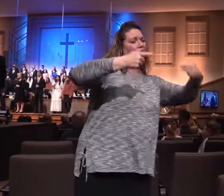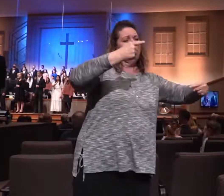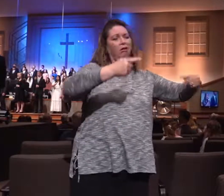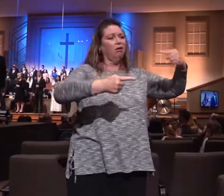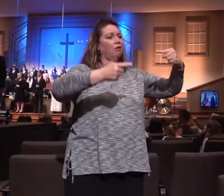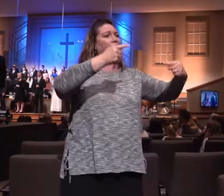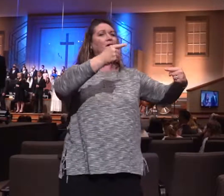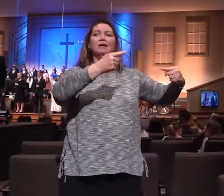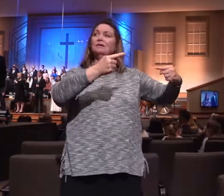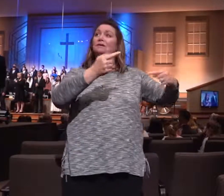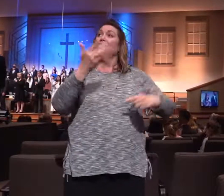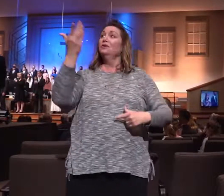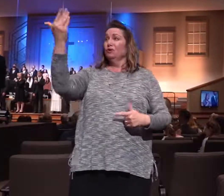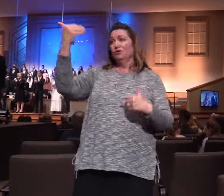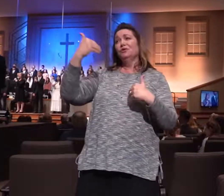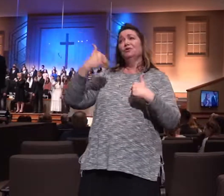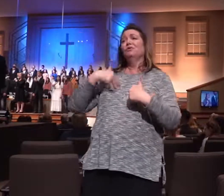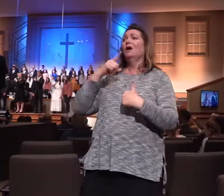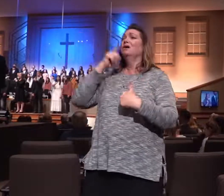unites.